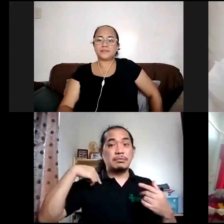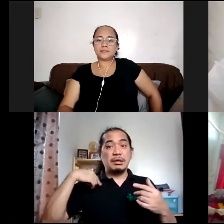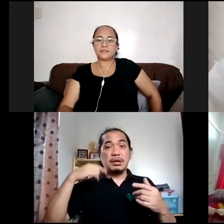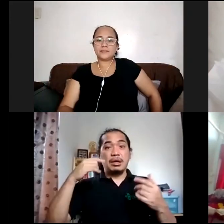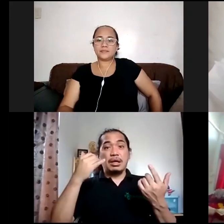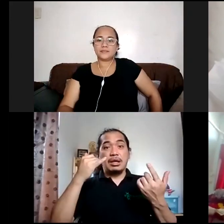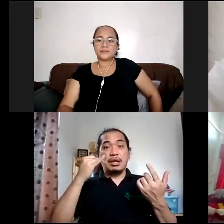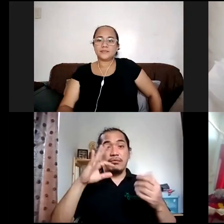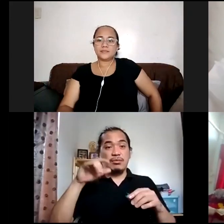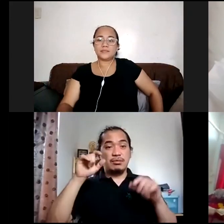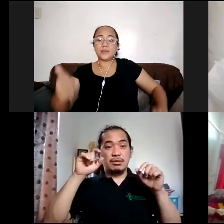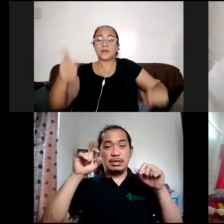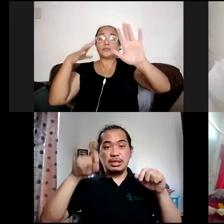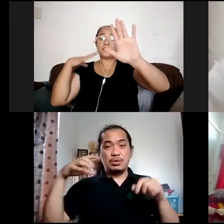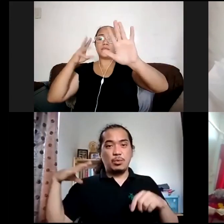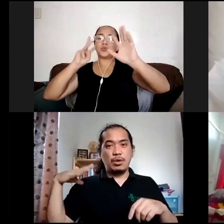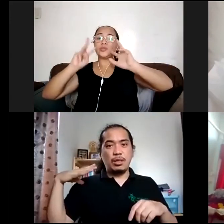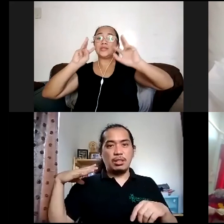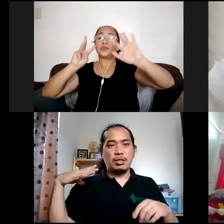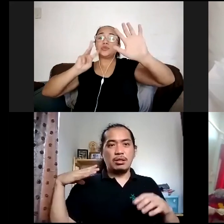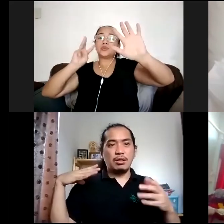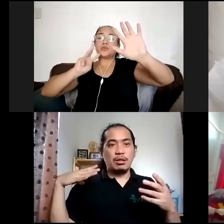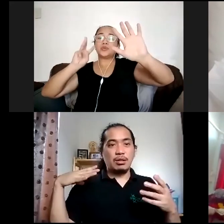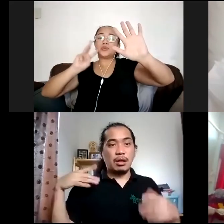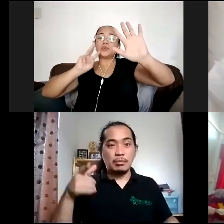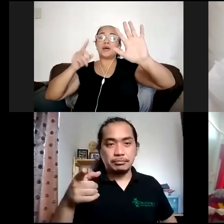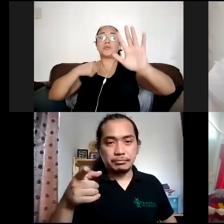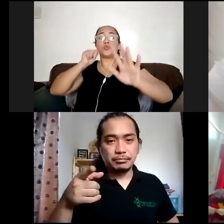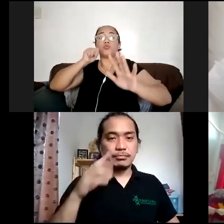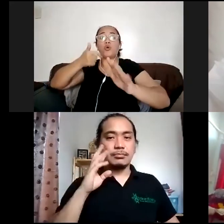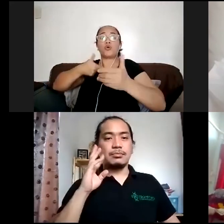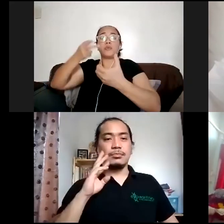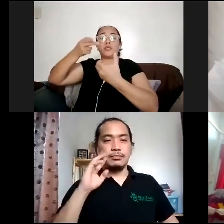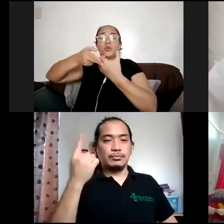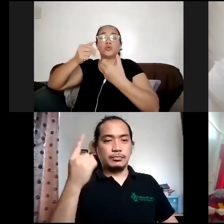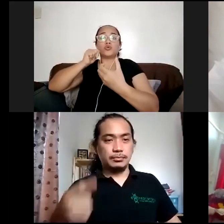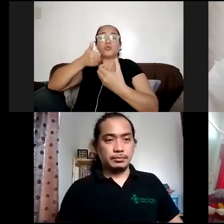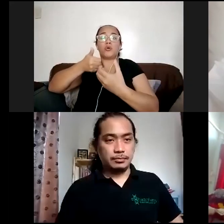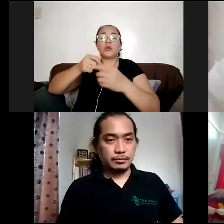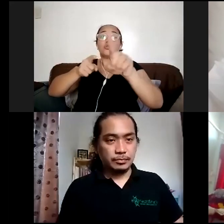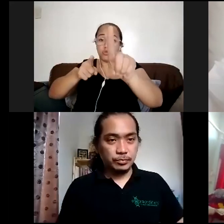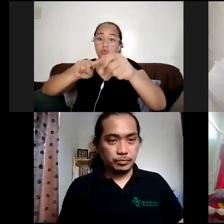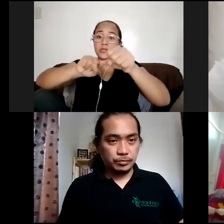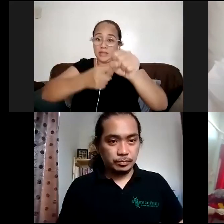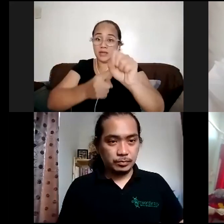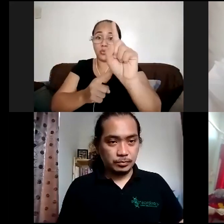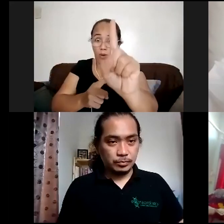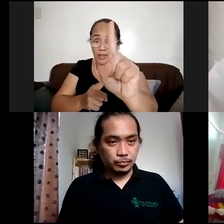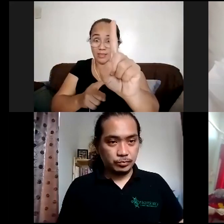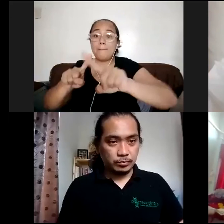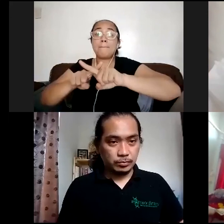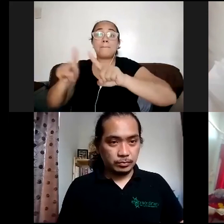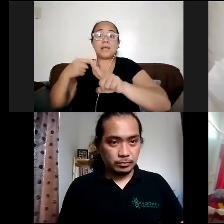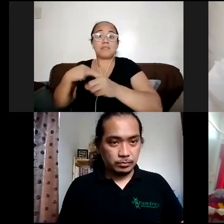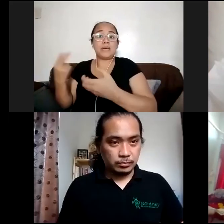All right, so I will join you tomorrow. You will start tomorrow at 1 your time, and I will join